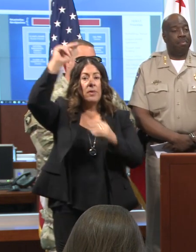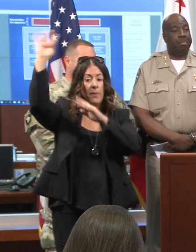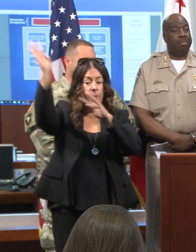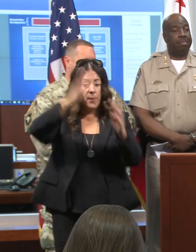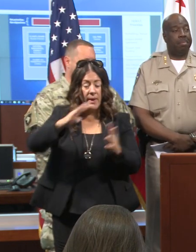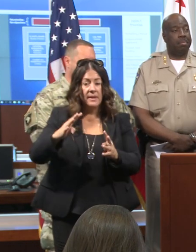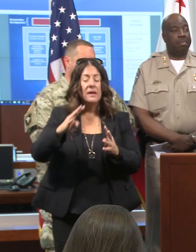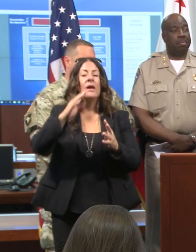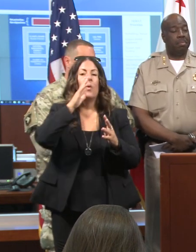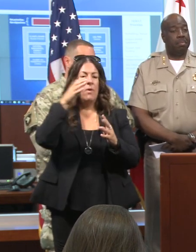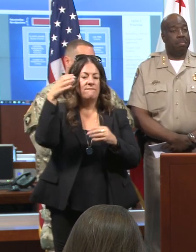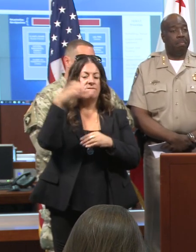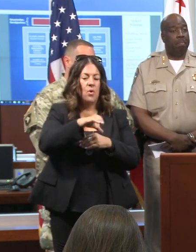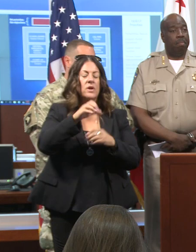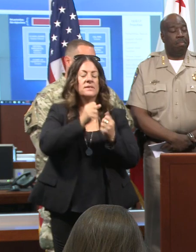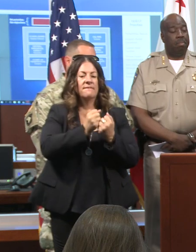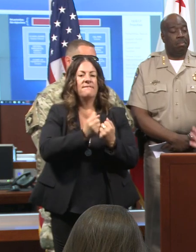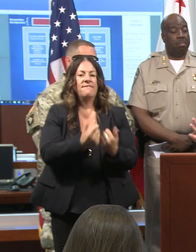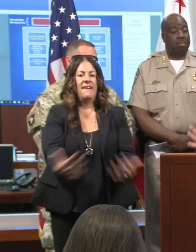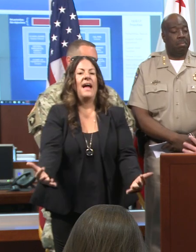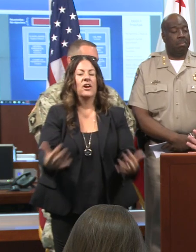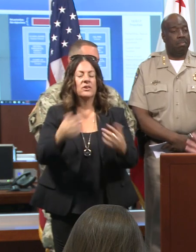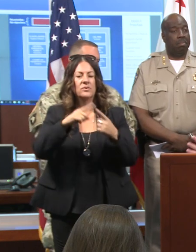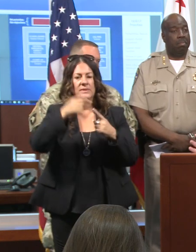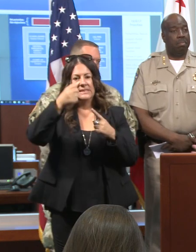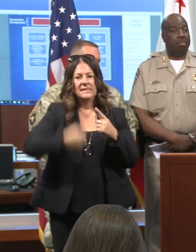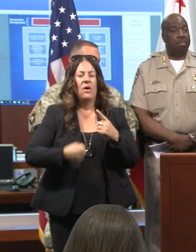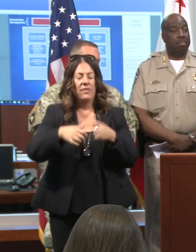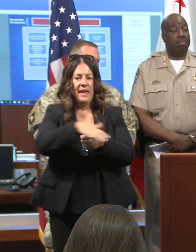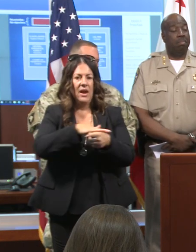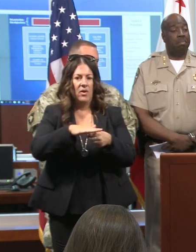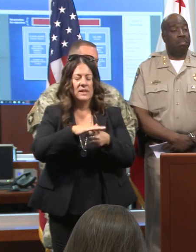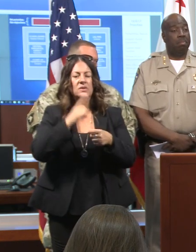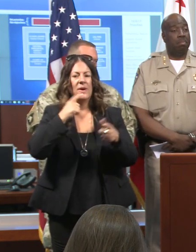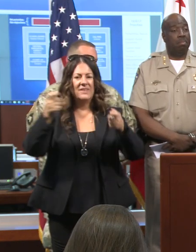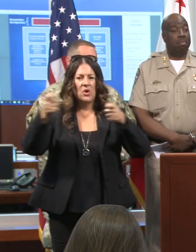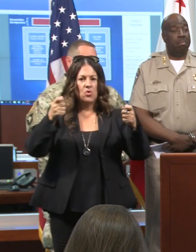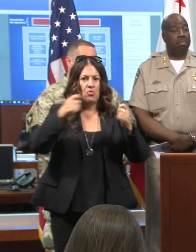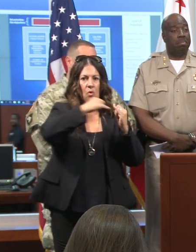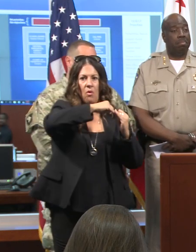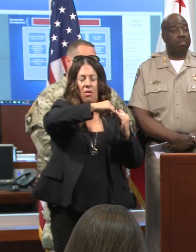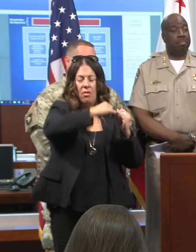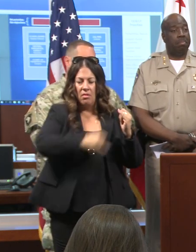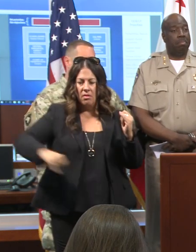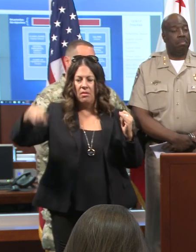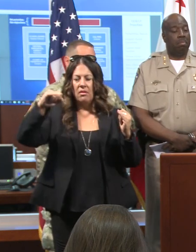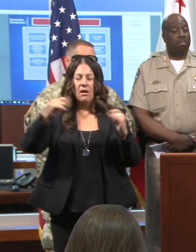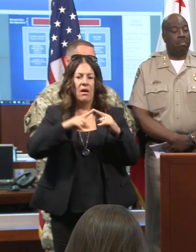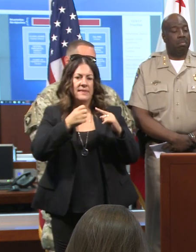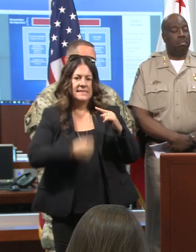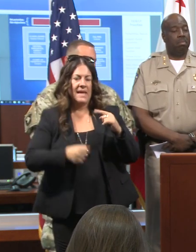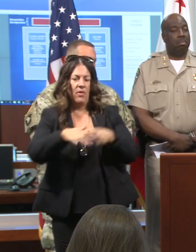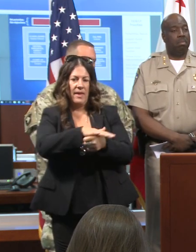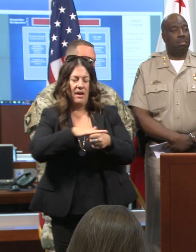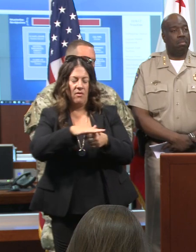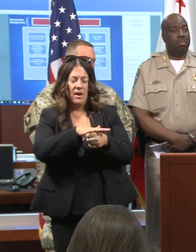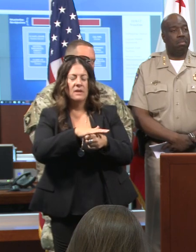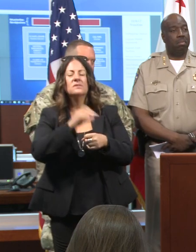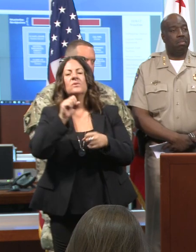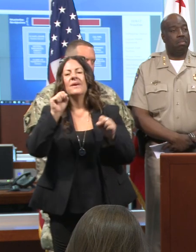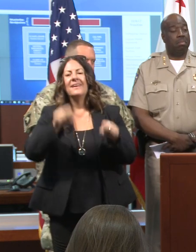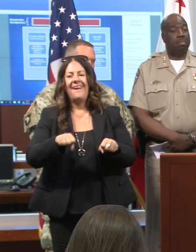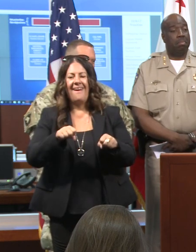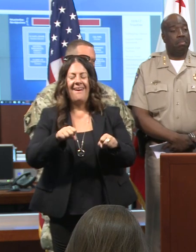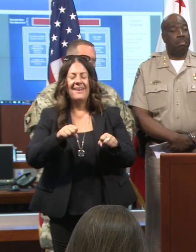fires again further to the south. And so our efforts are to strengthen control lines on the southern ends of all of these so they can hold up against